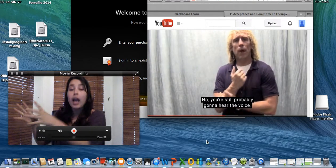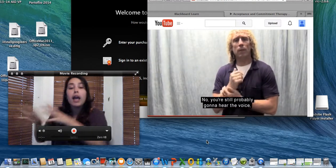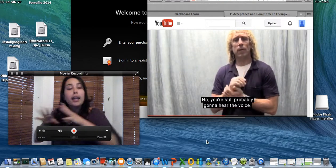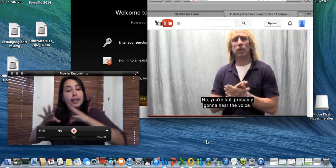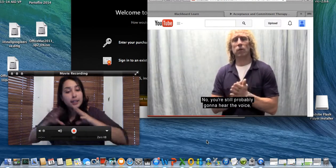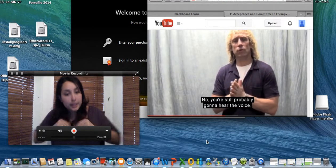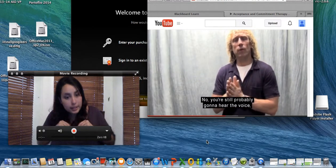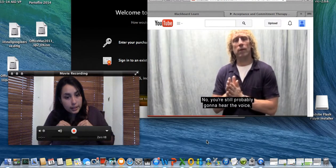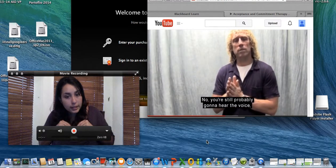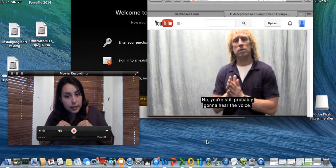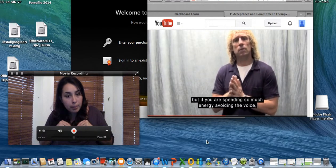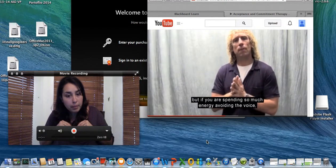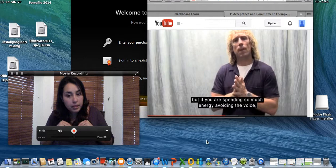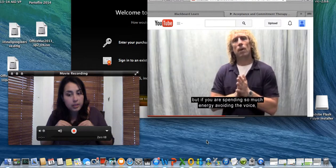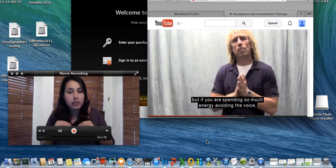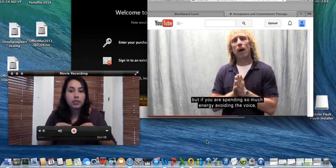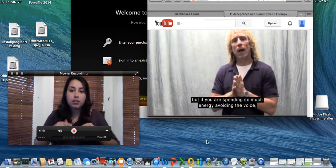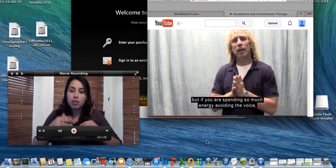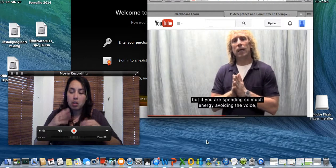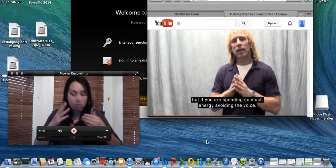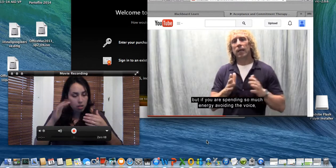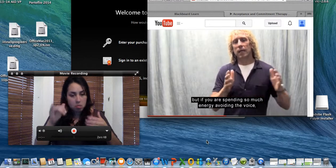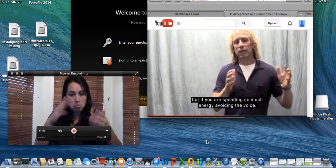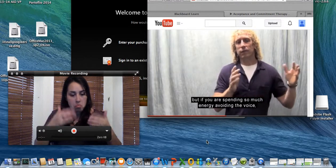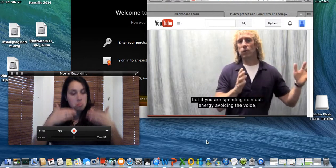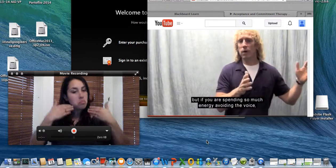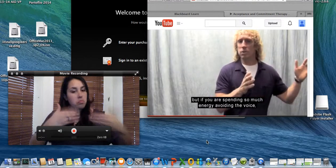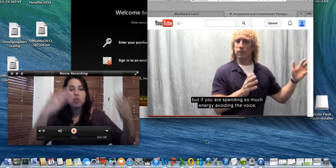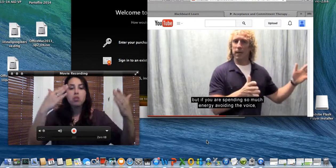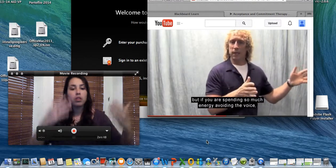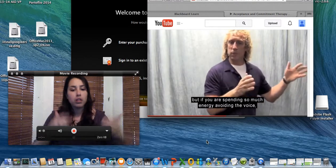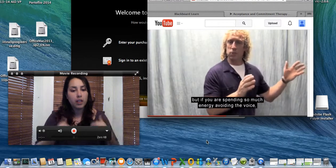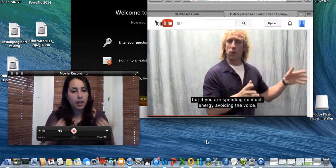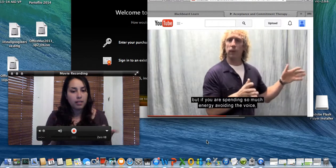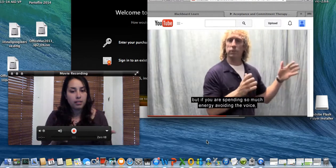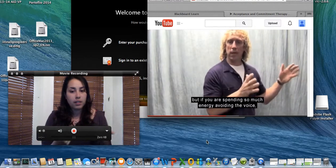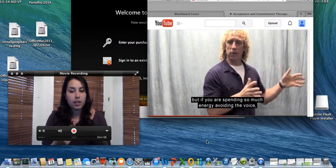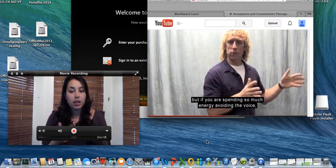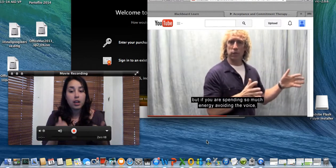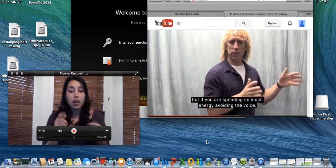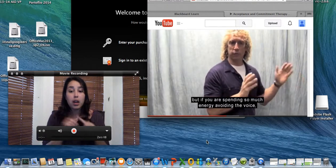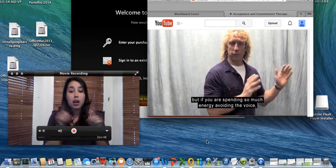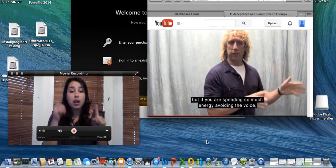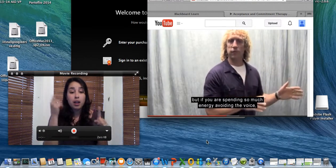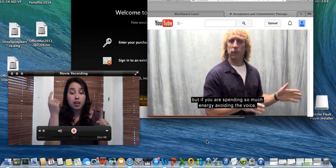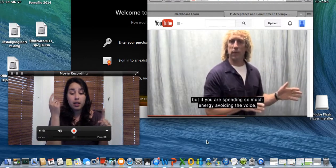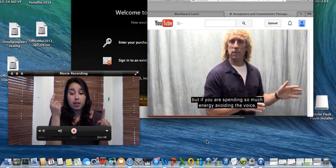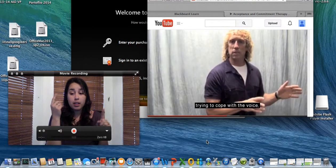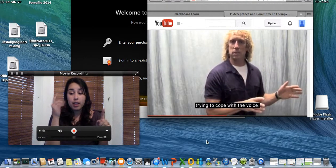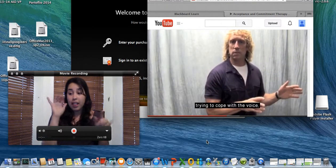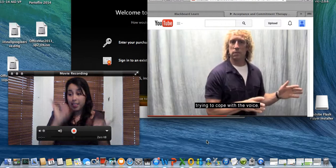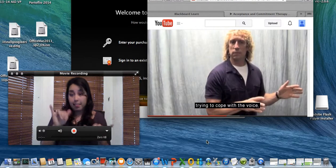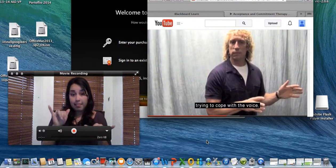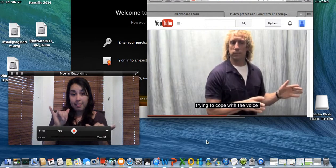still probably going to hear the voice, but if you are spending so much energy avoiding the